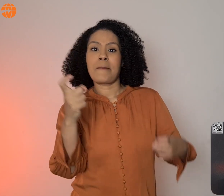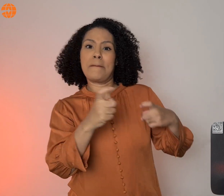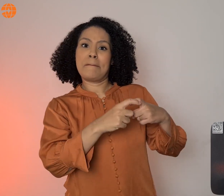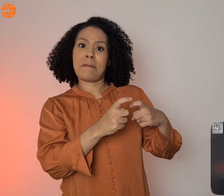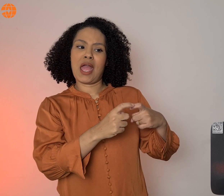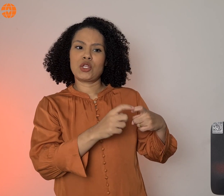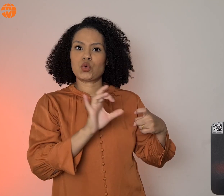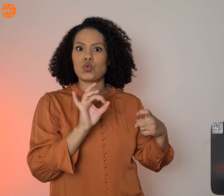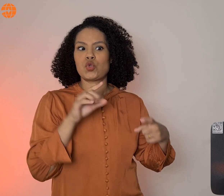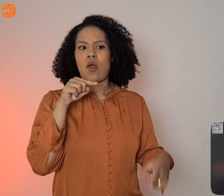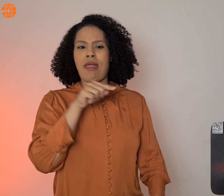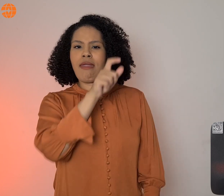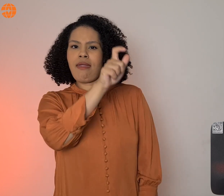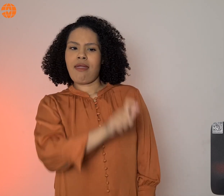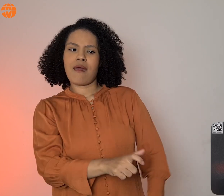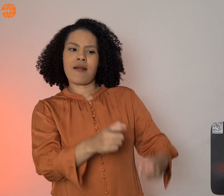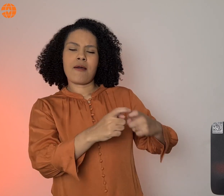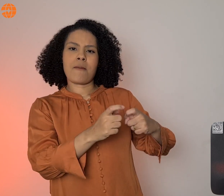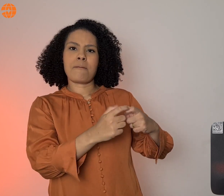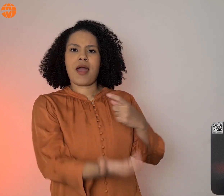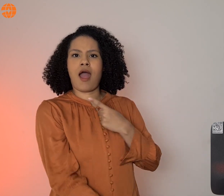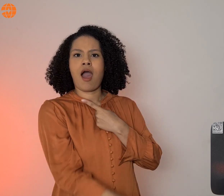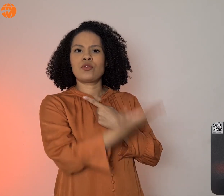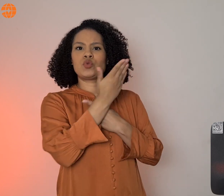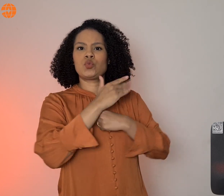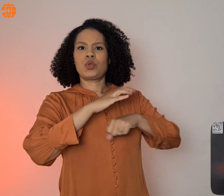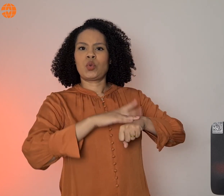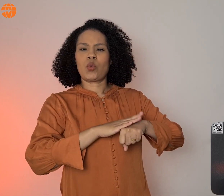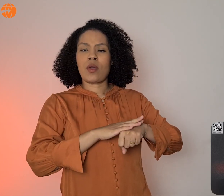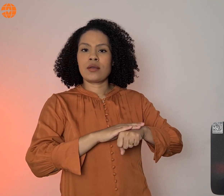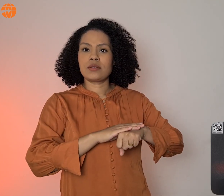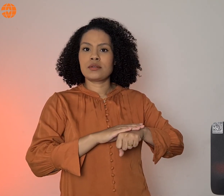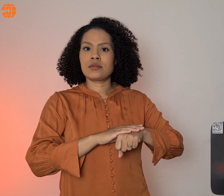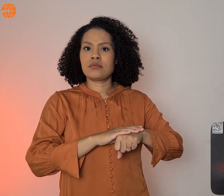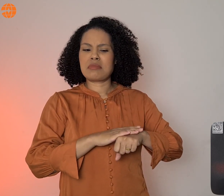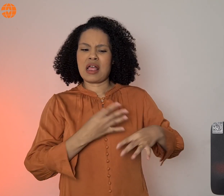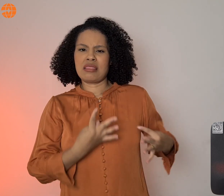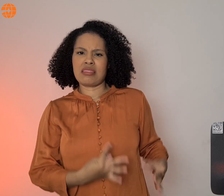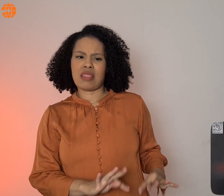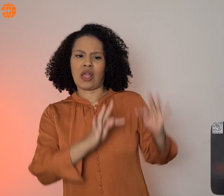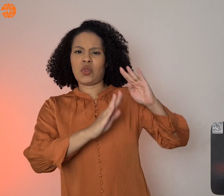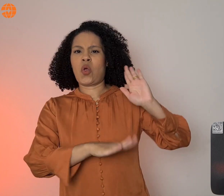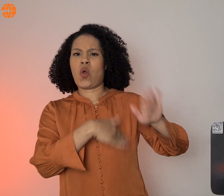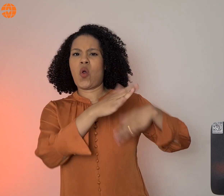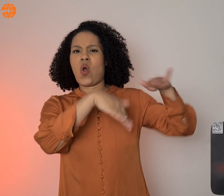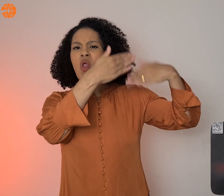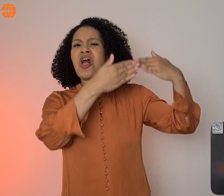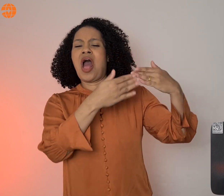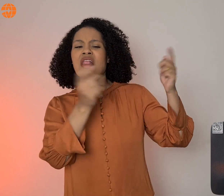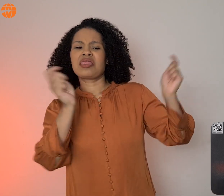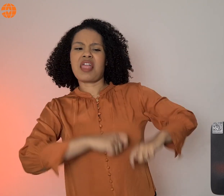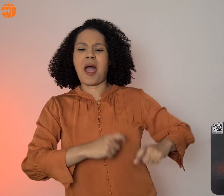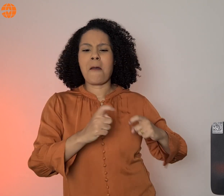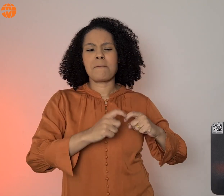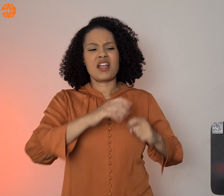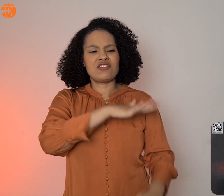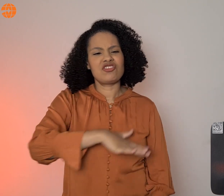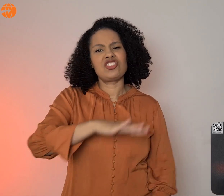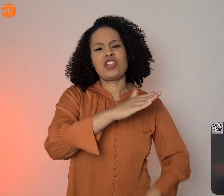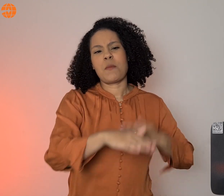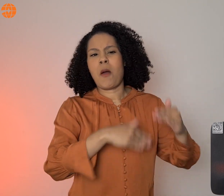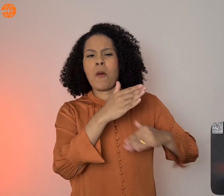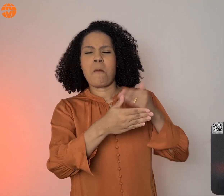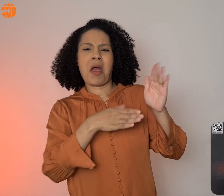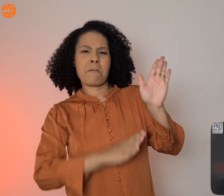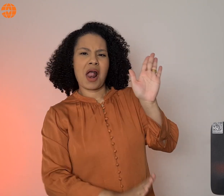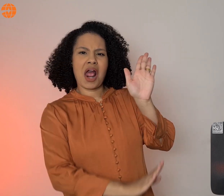is who helps us with our diseases. A gente acha que são os doutores, médicos que nos ajudam com as nossas And all of our doenças. medical technology and advancements. E toda a